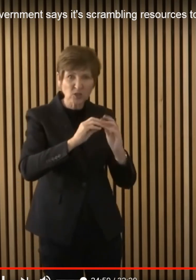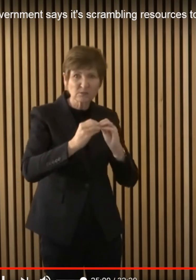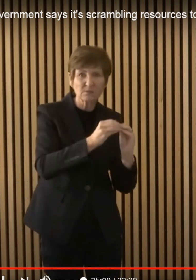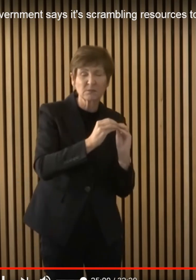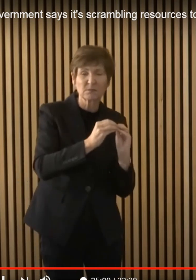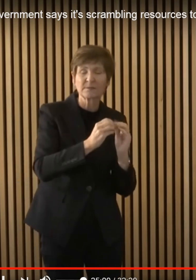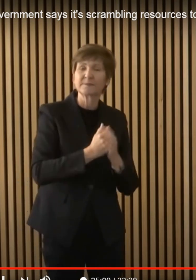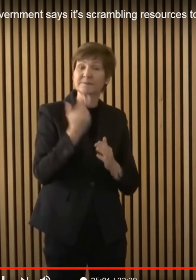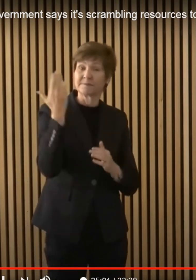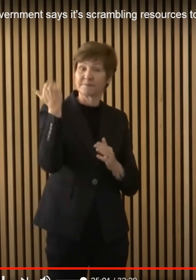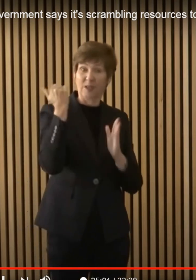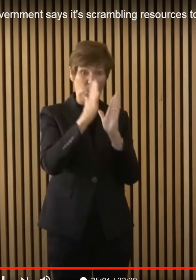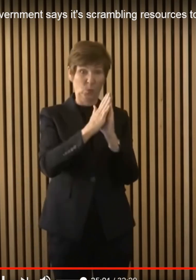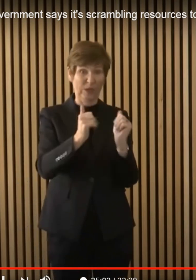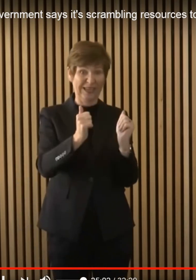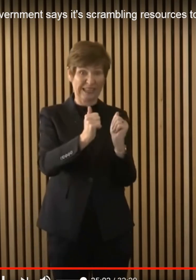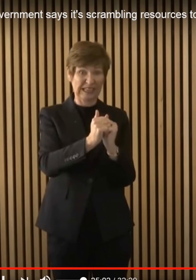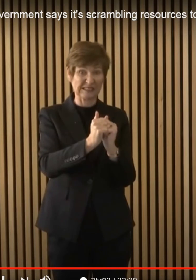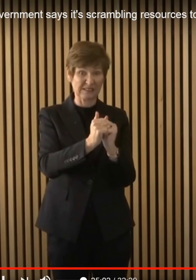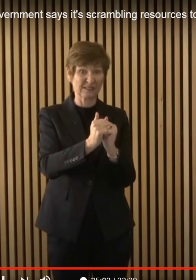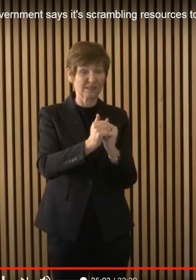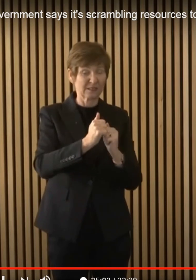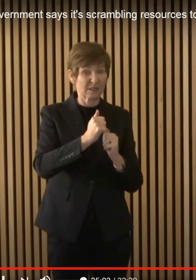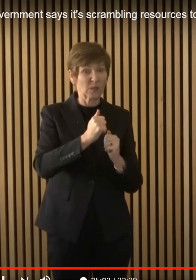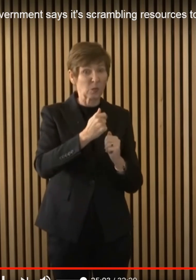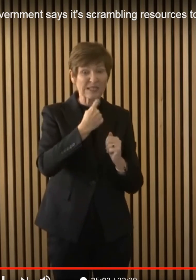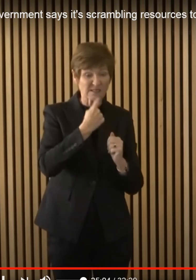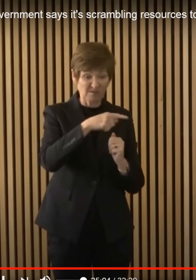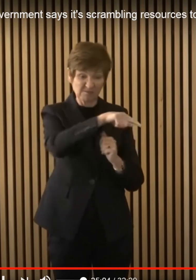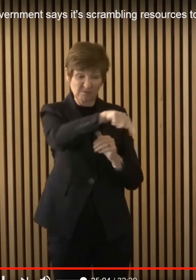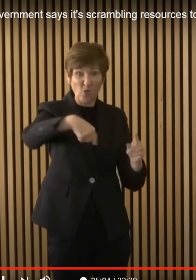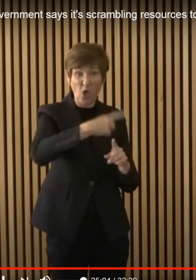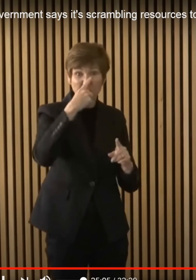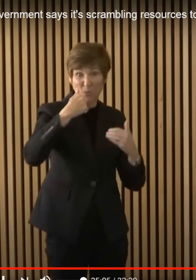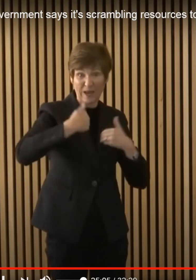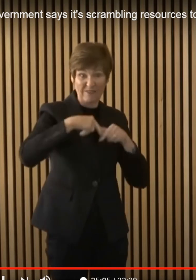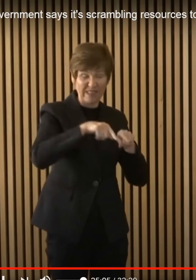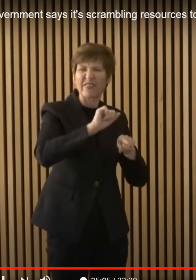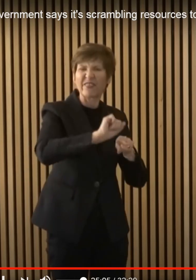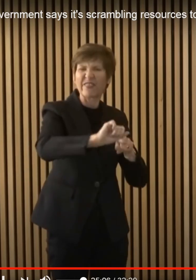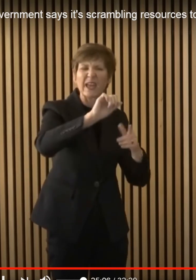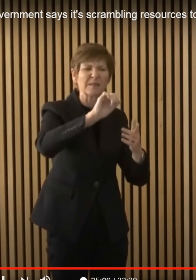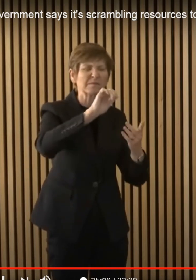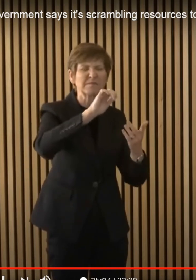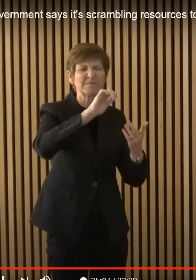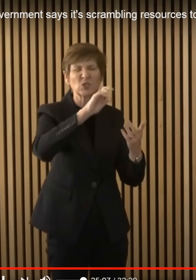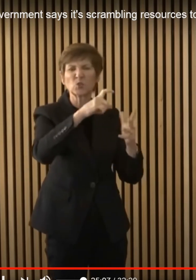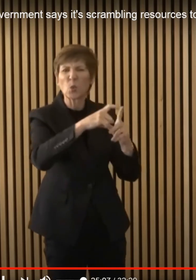with all of the families that was offered to them, and a very, very significant number participated. I understand there's